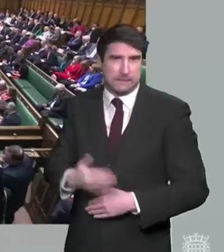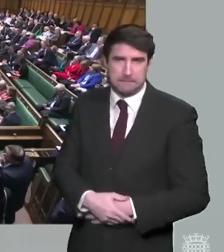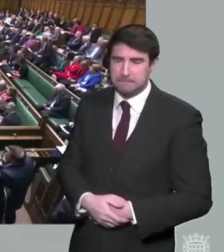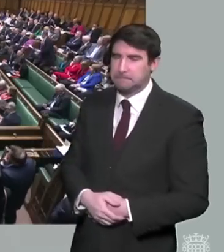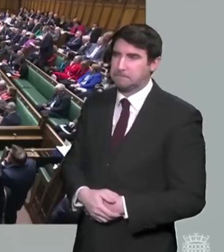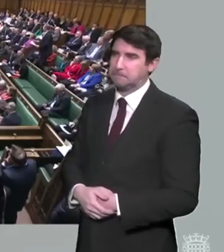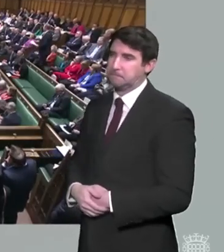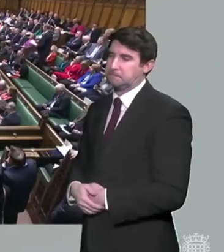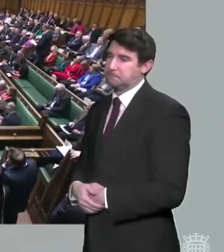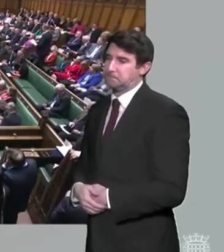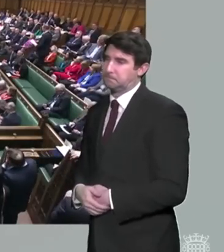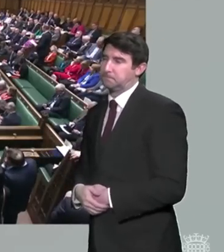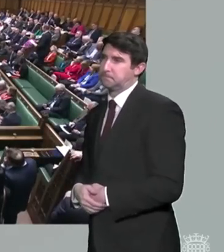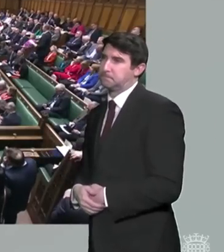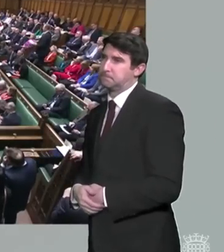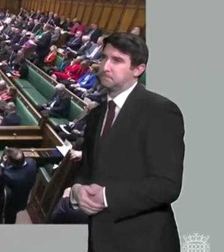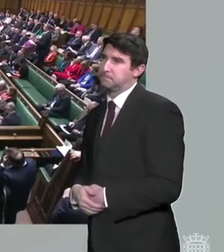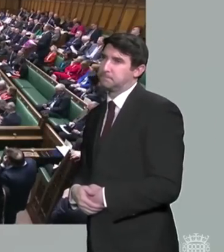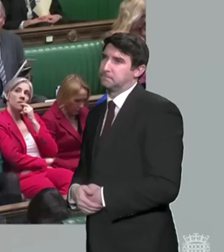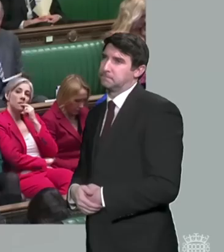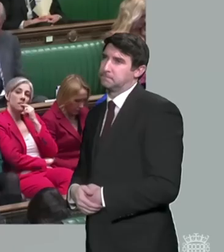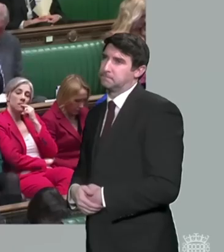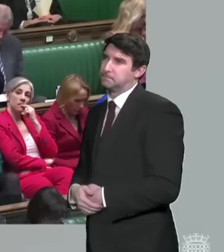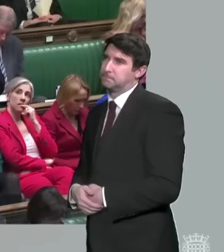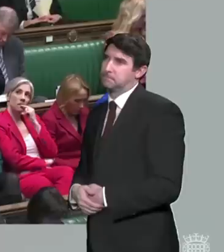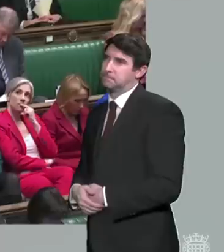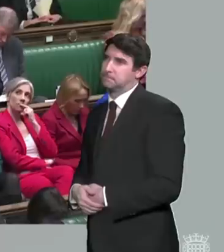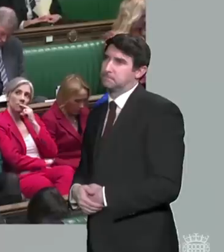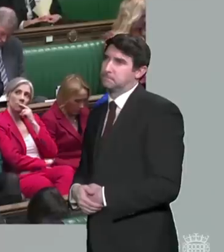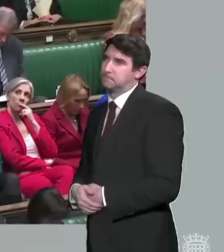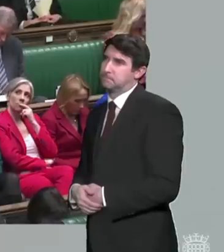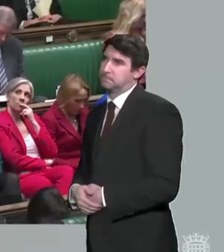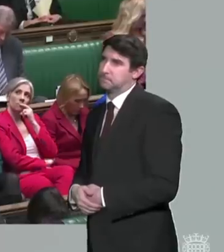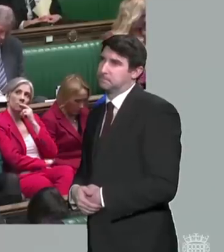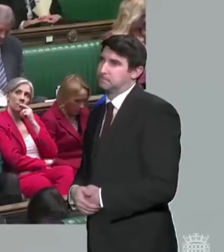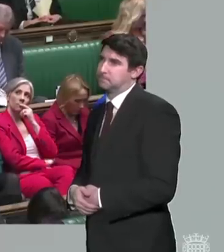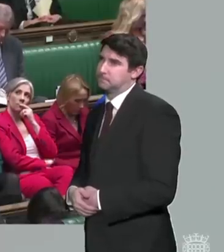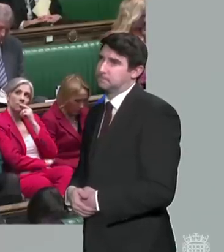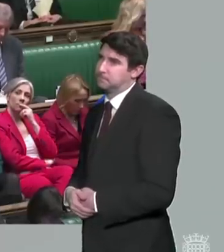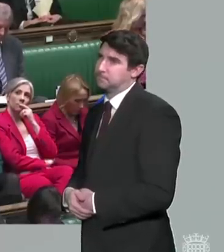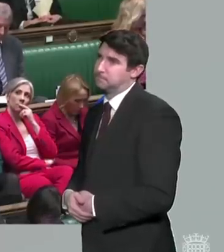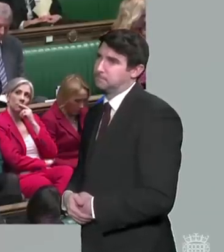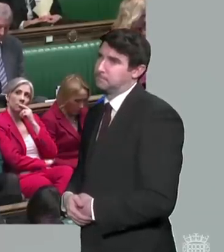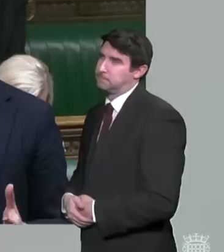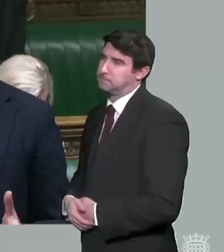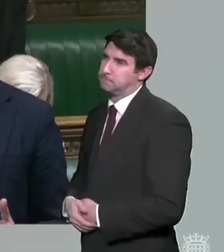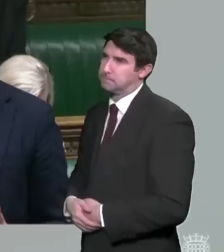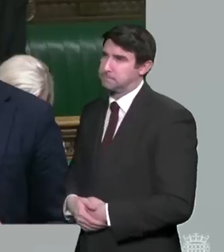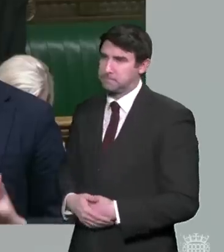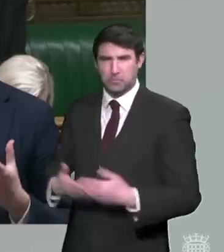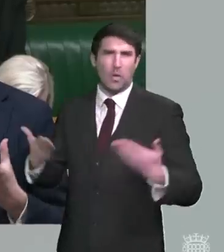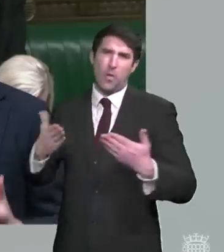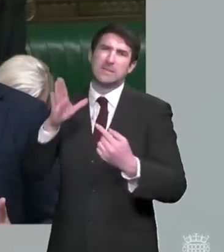Ford. Thank you, Mr. Speaker. The government will want to help maintain popular backing in the UK for our support to